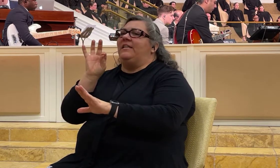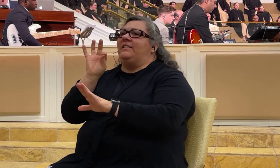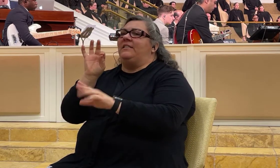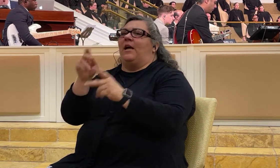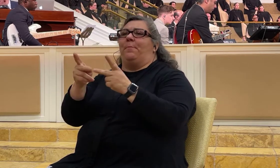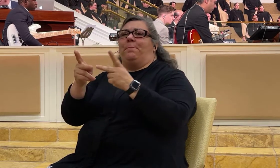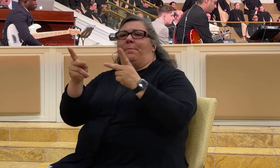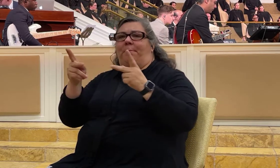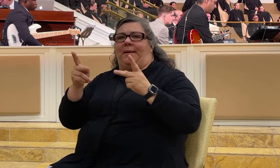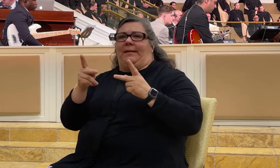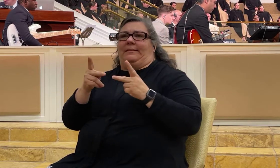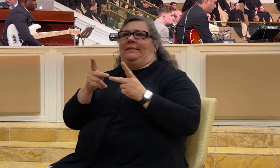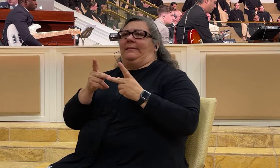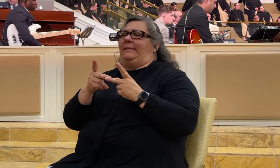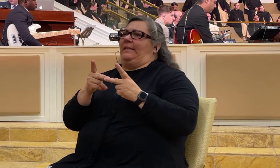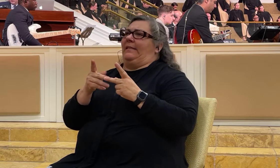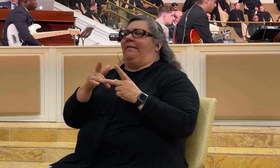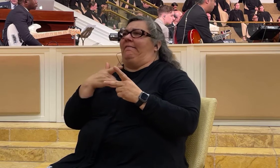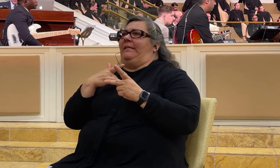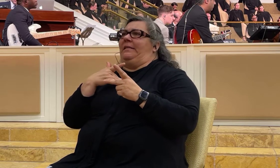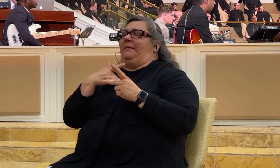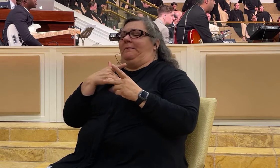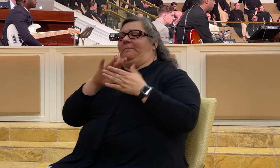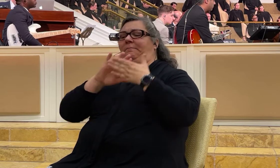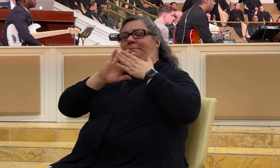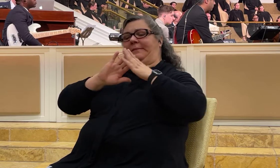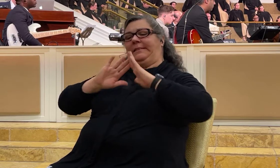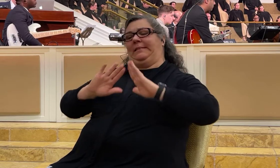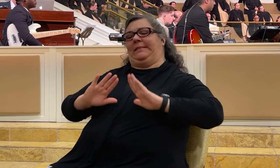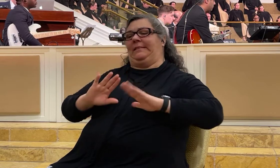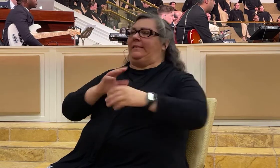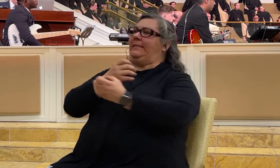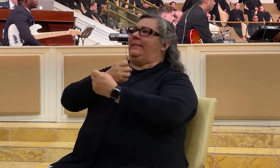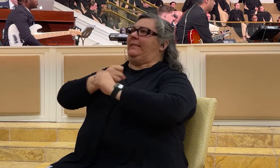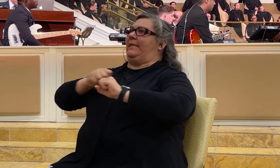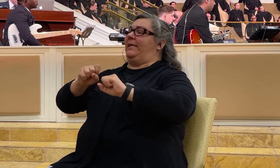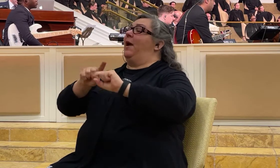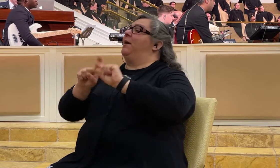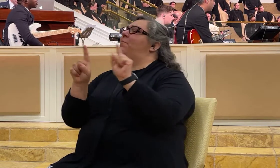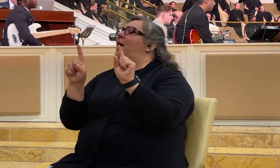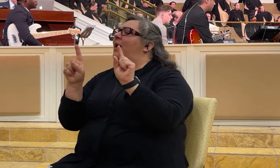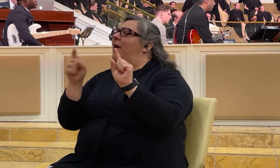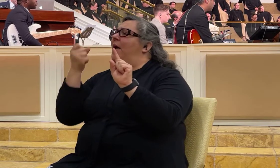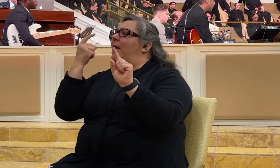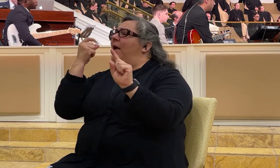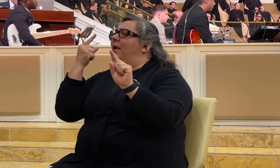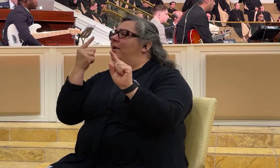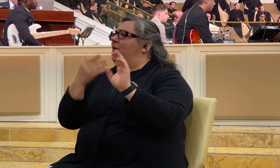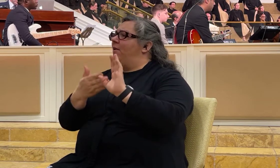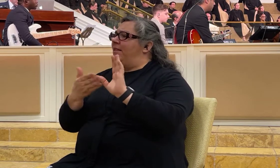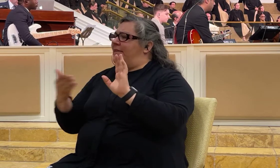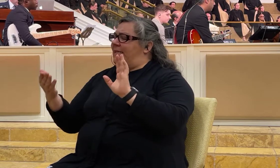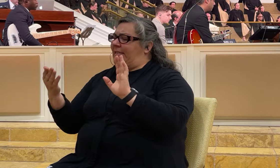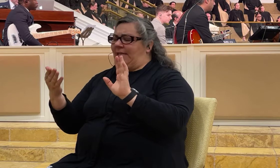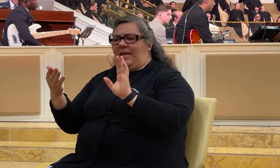a place of peace and safety, and yet that has things that are